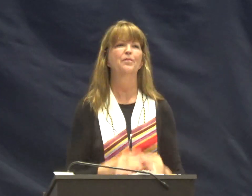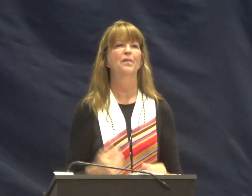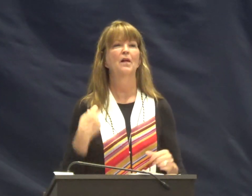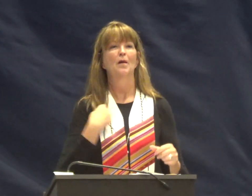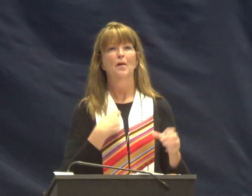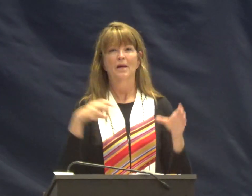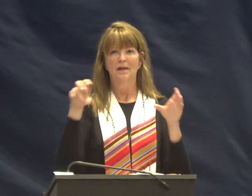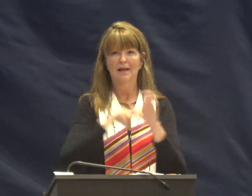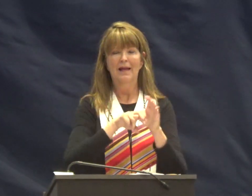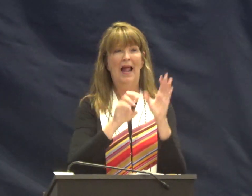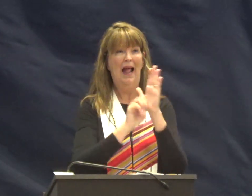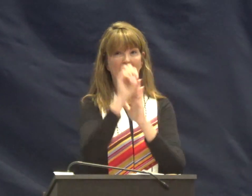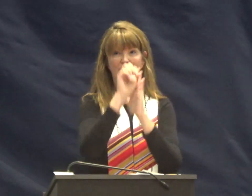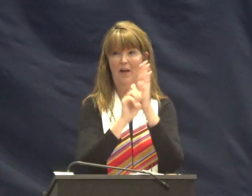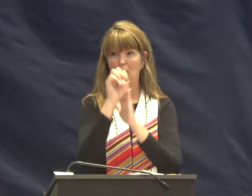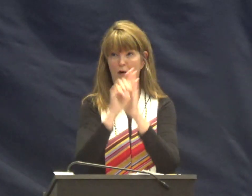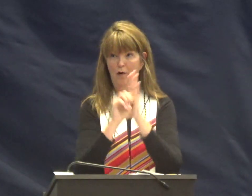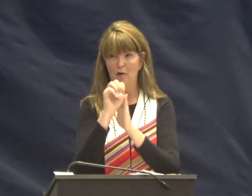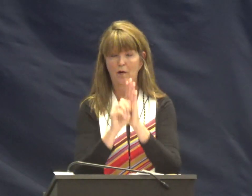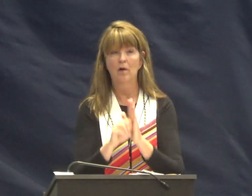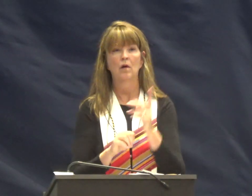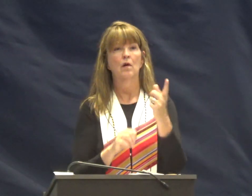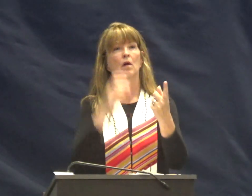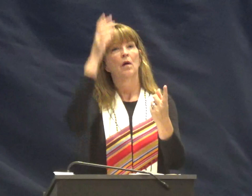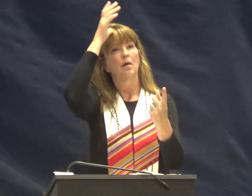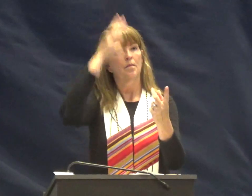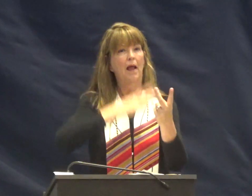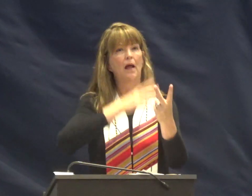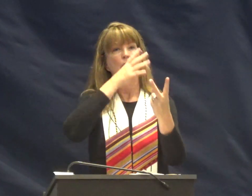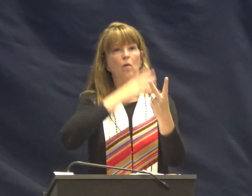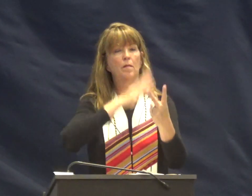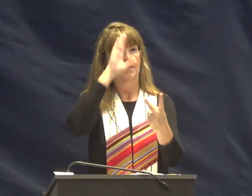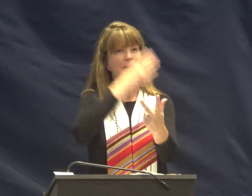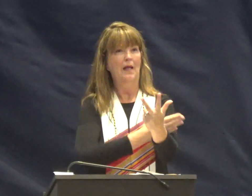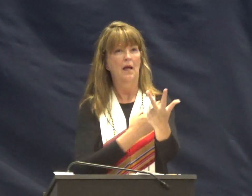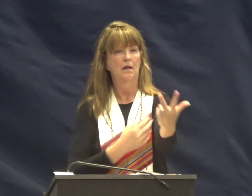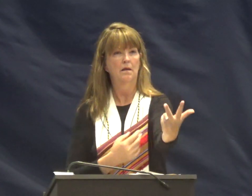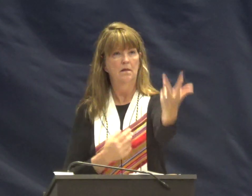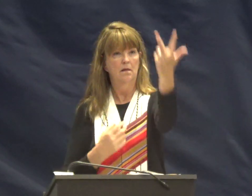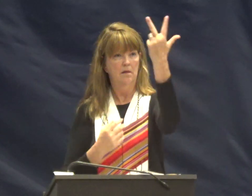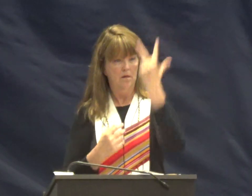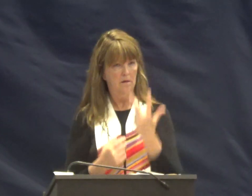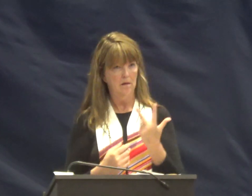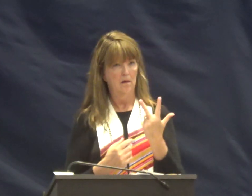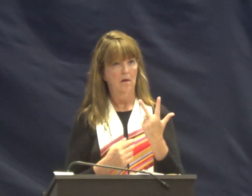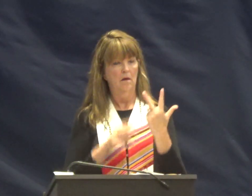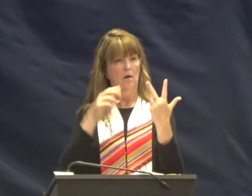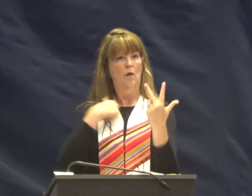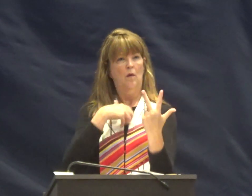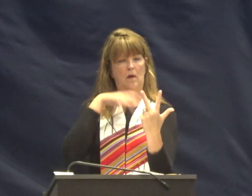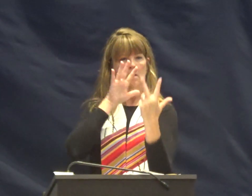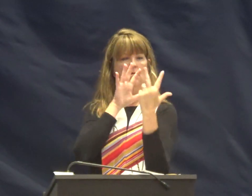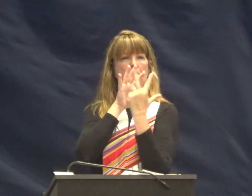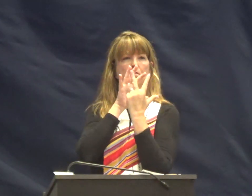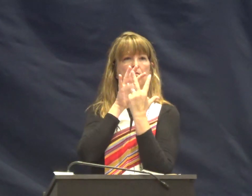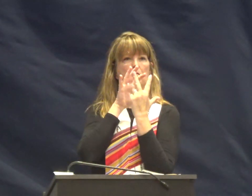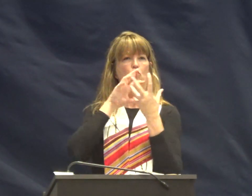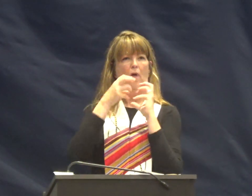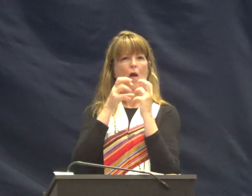t-shirts, so I let them. We got into the elevator car, and there were a man and woman, and their son came in.